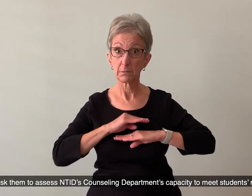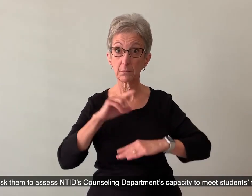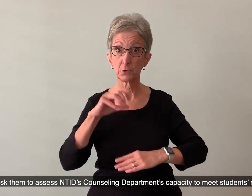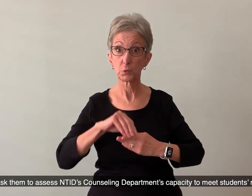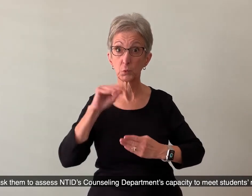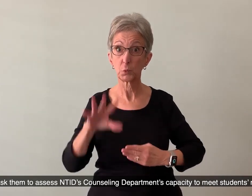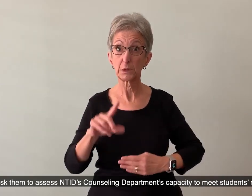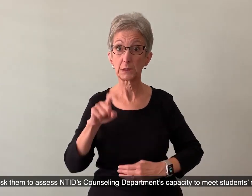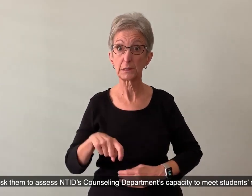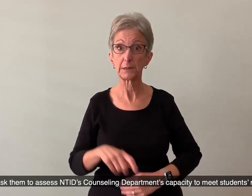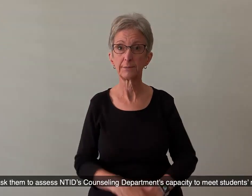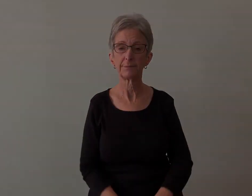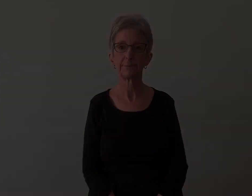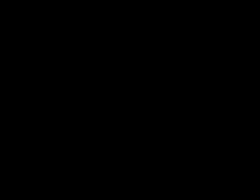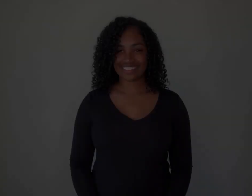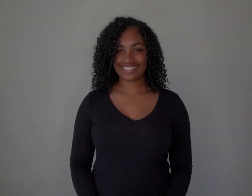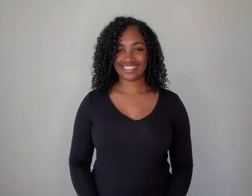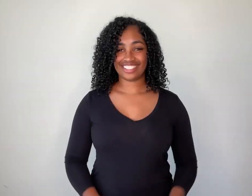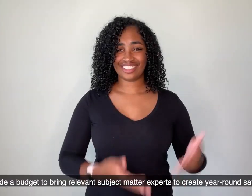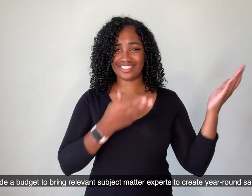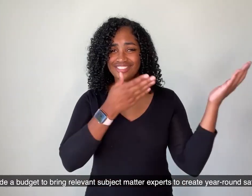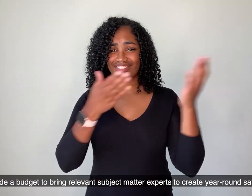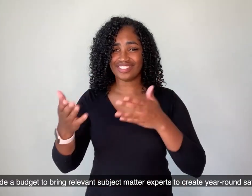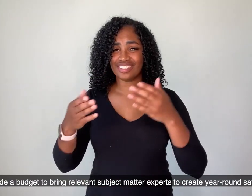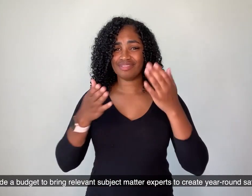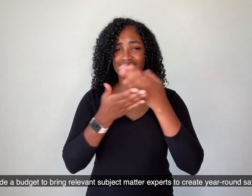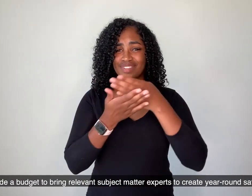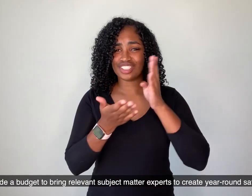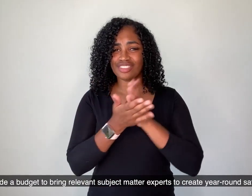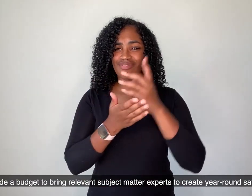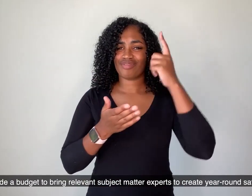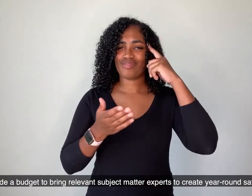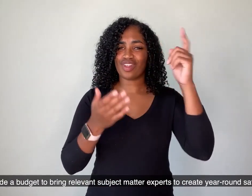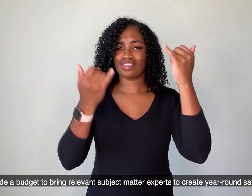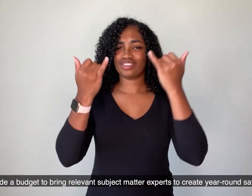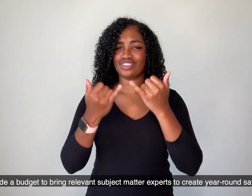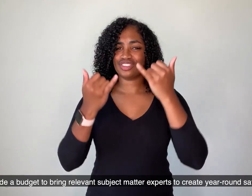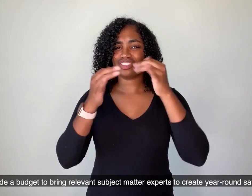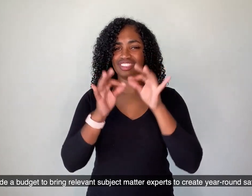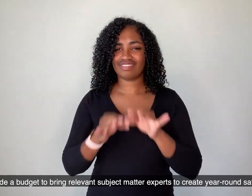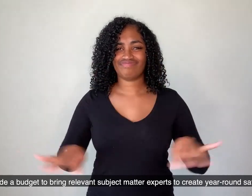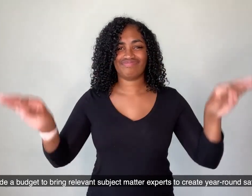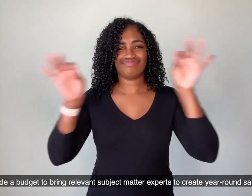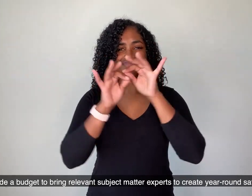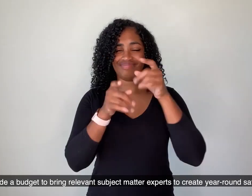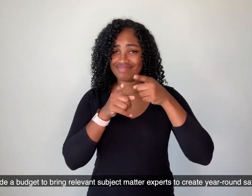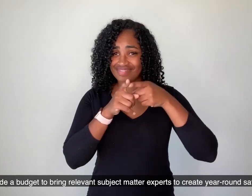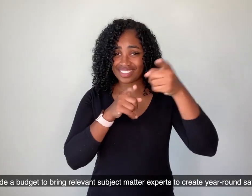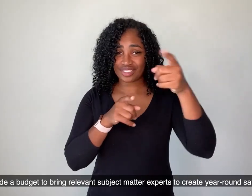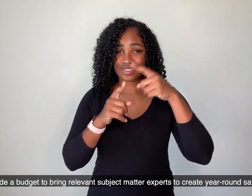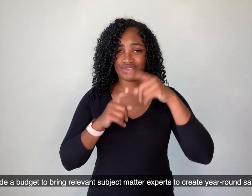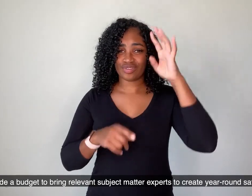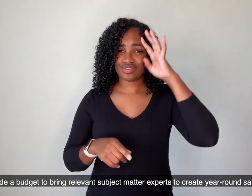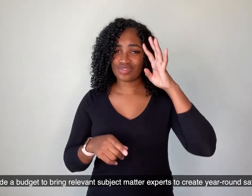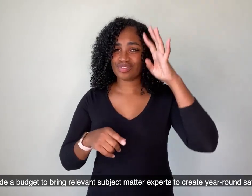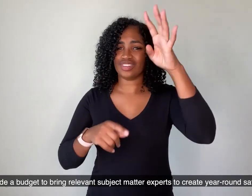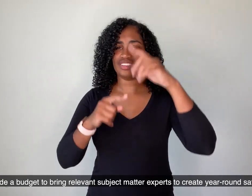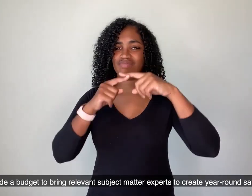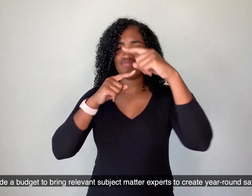meet students' needs. Provide a budget to bring relevant subject matter experts to